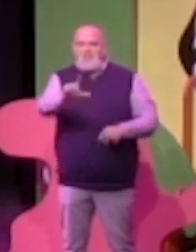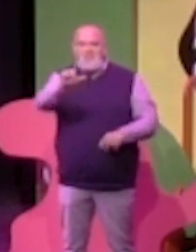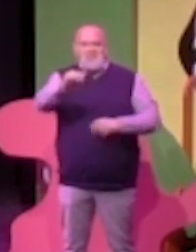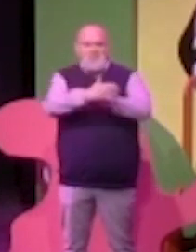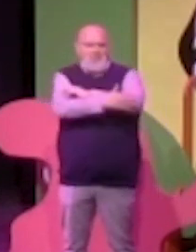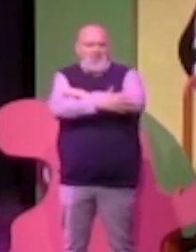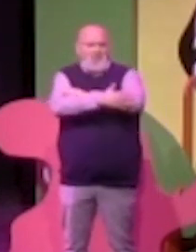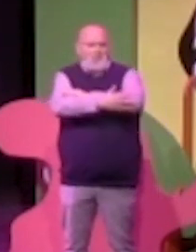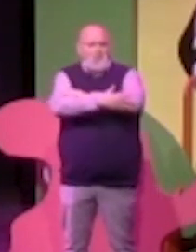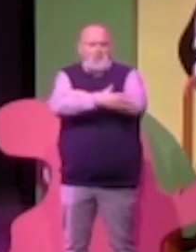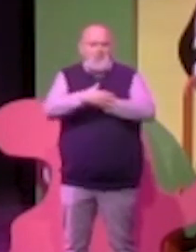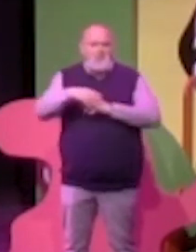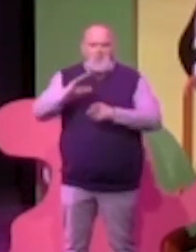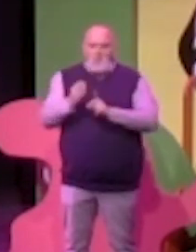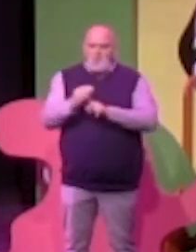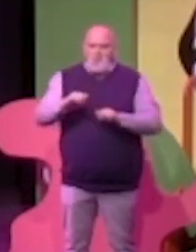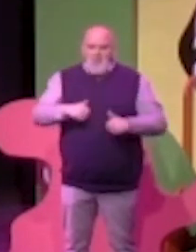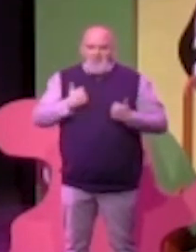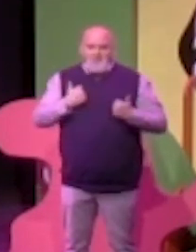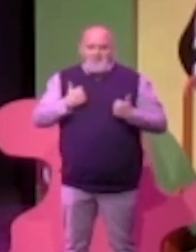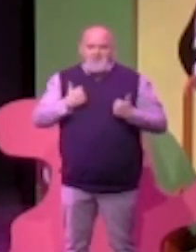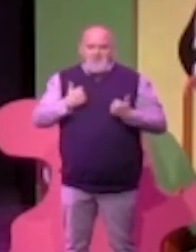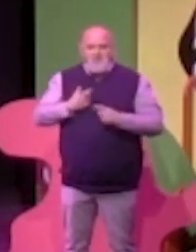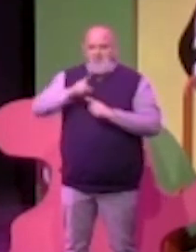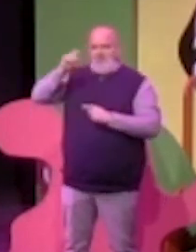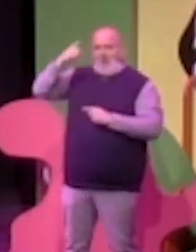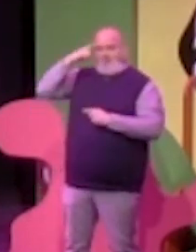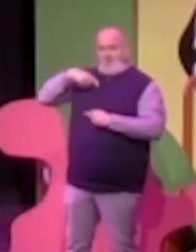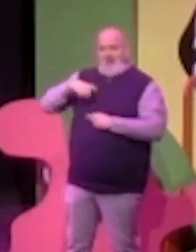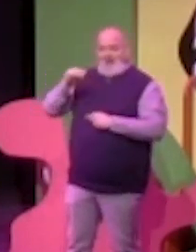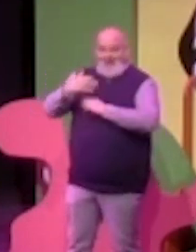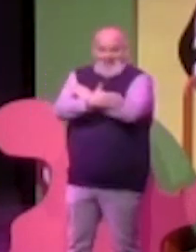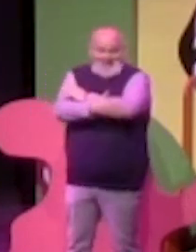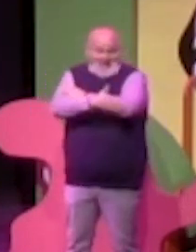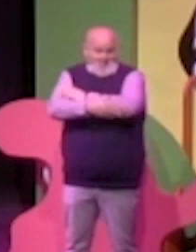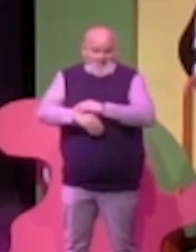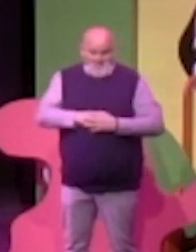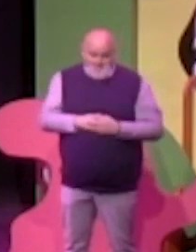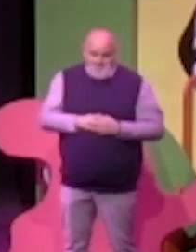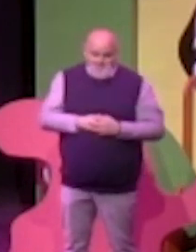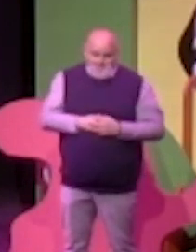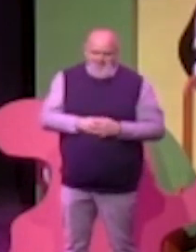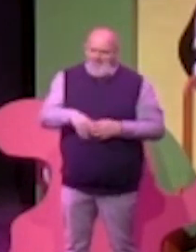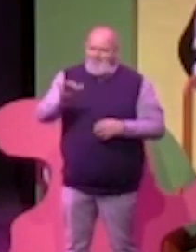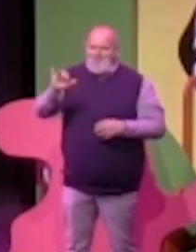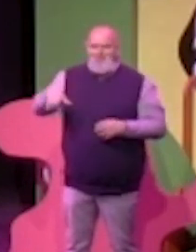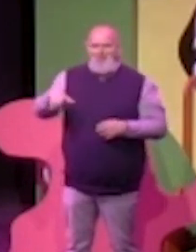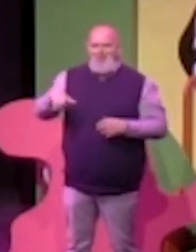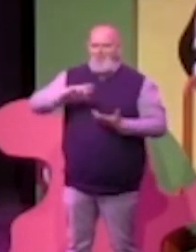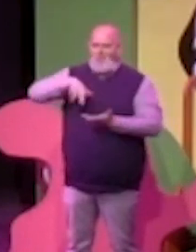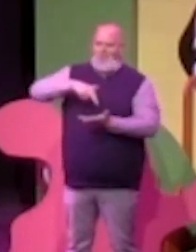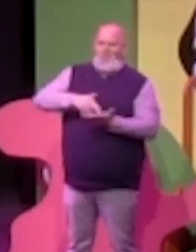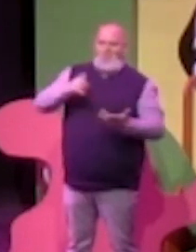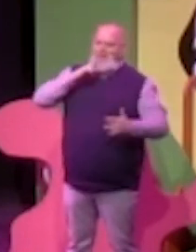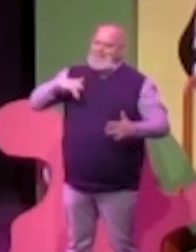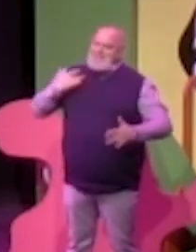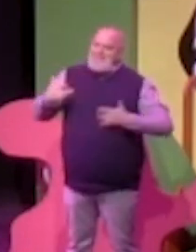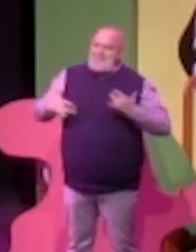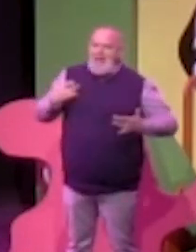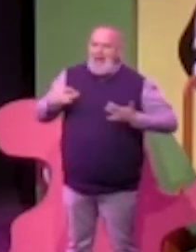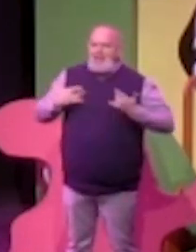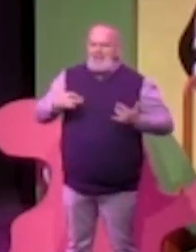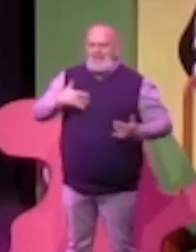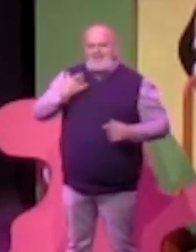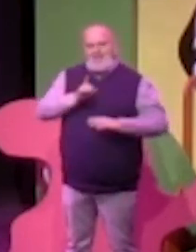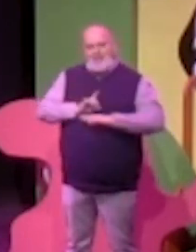County's cultural life on behalf of the government of LA County. And in this role, it's just really been exciting and a privilege to kind